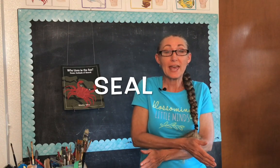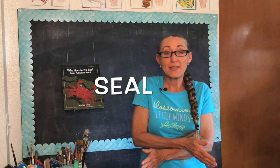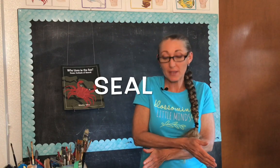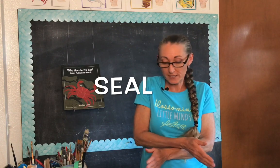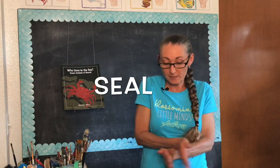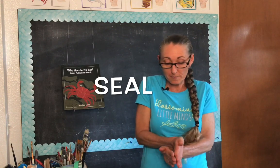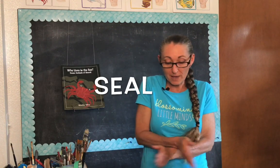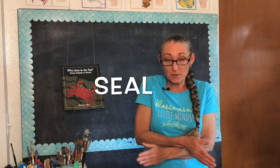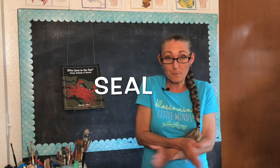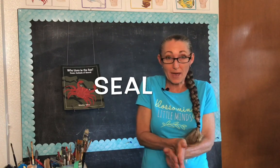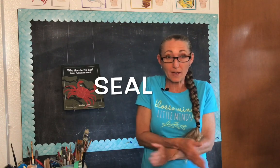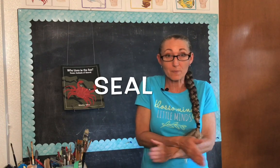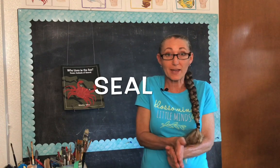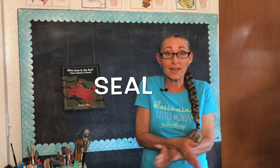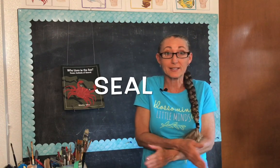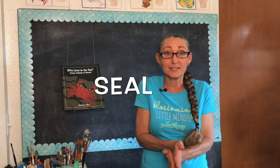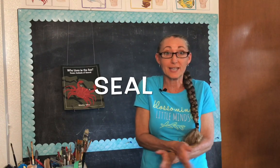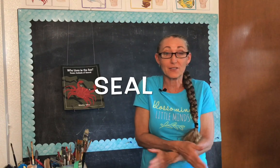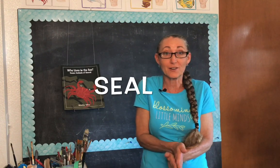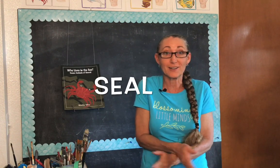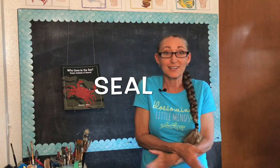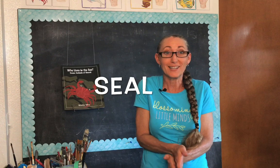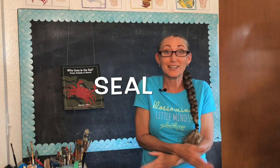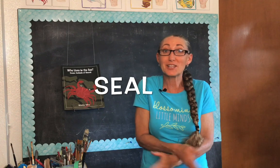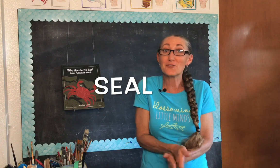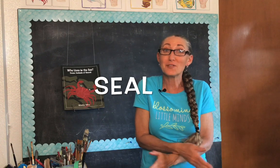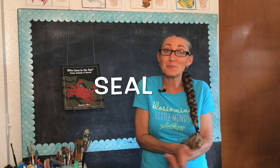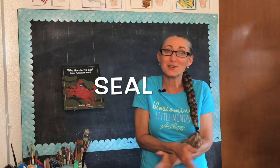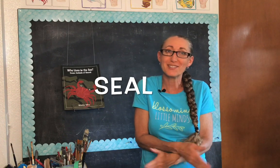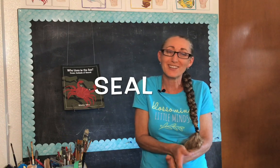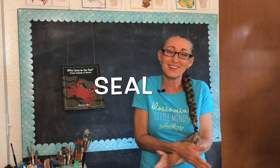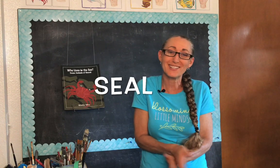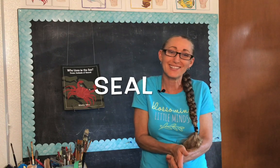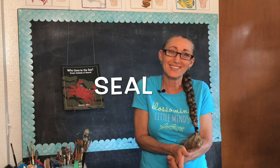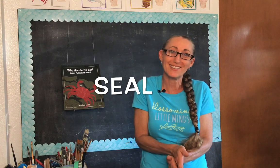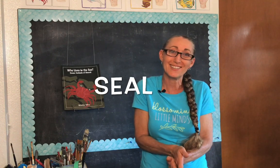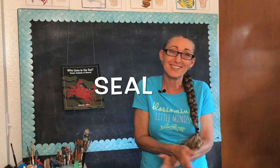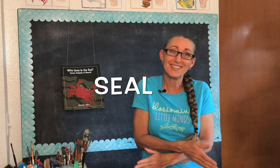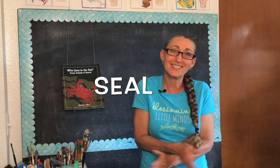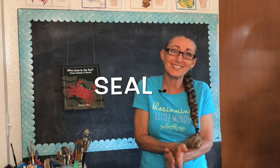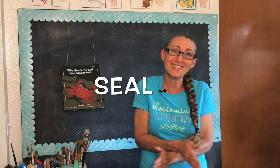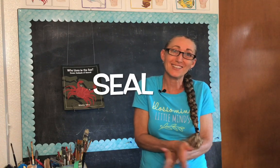then I smack the back of my hands together like the flippers on a seal. Seal.